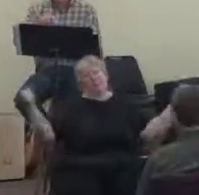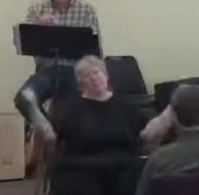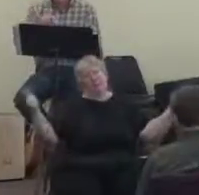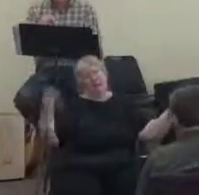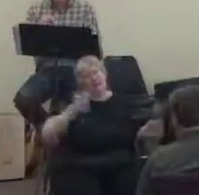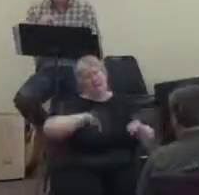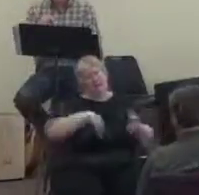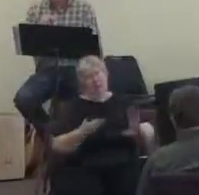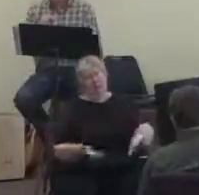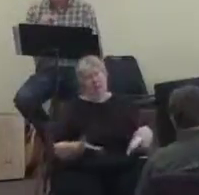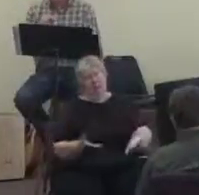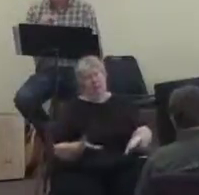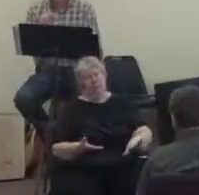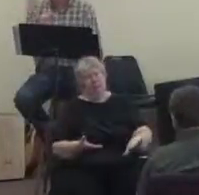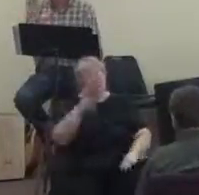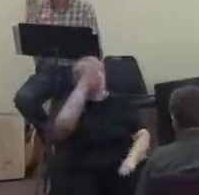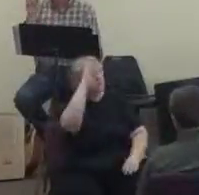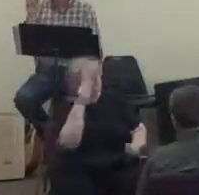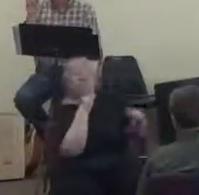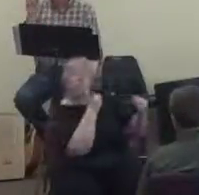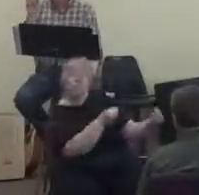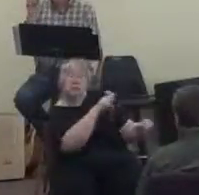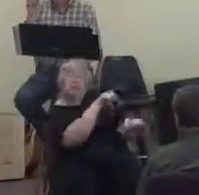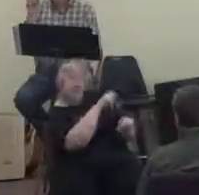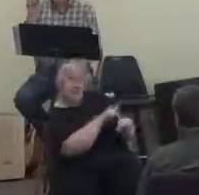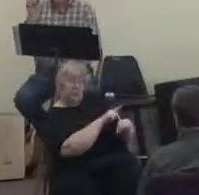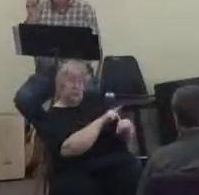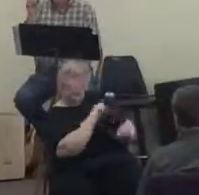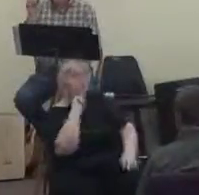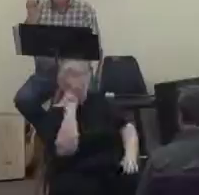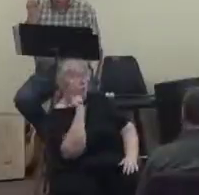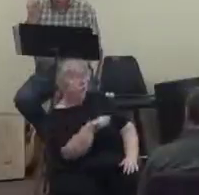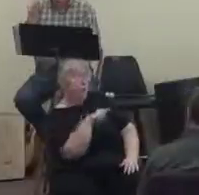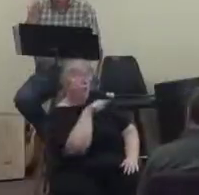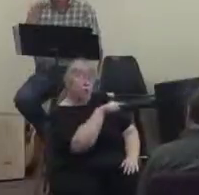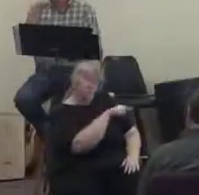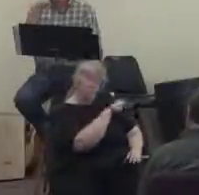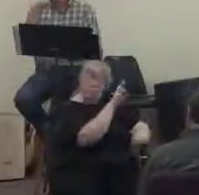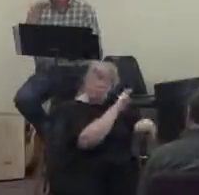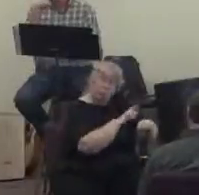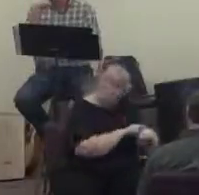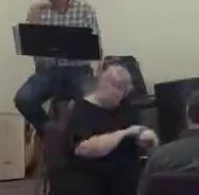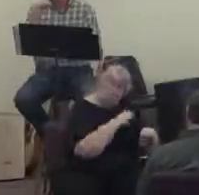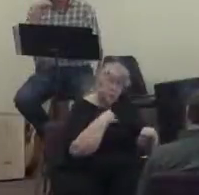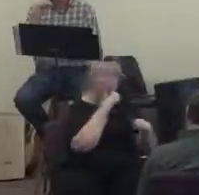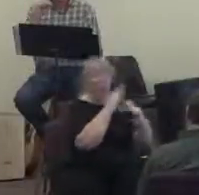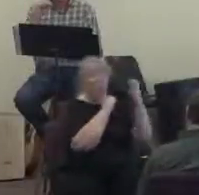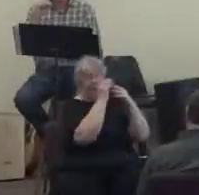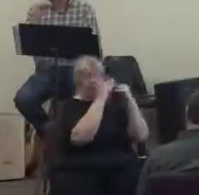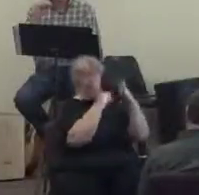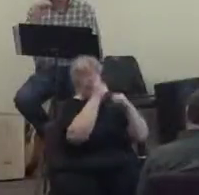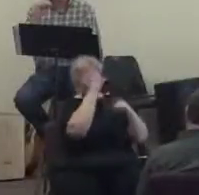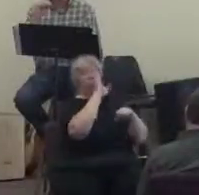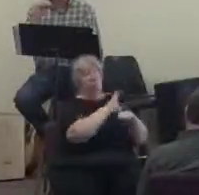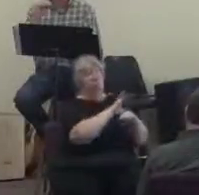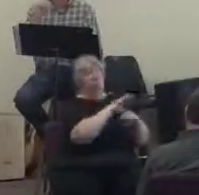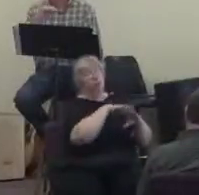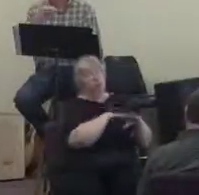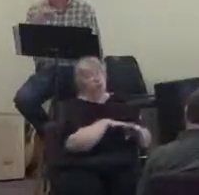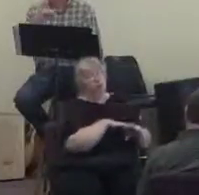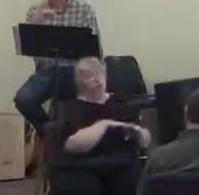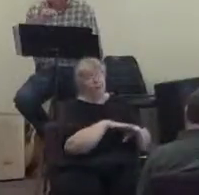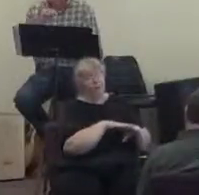God has just given Peter the command that you are the rock that I'm going to build the church upon.